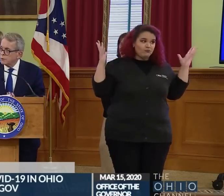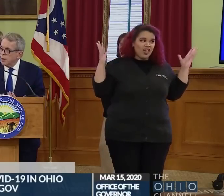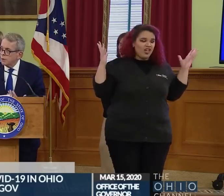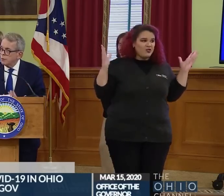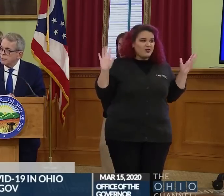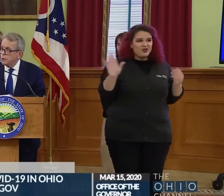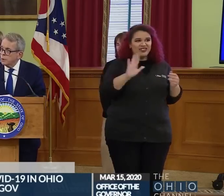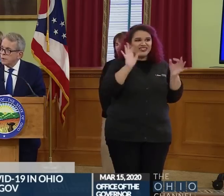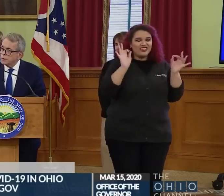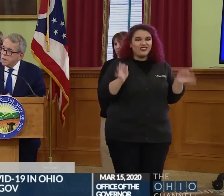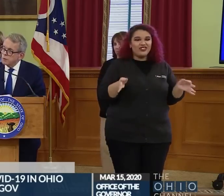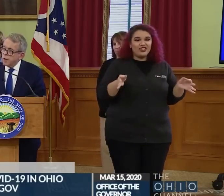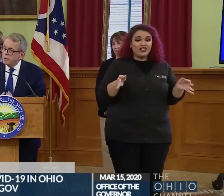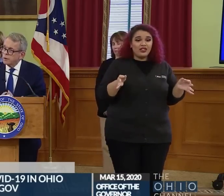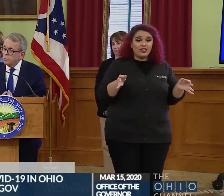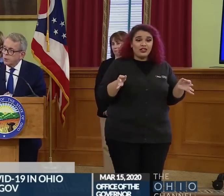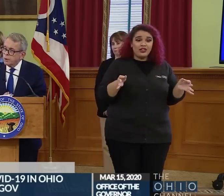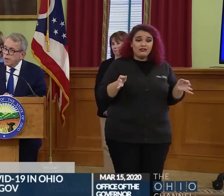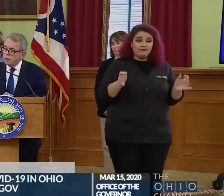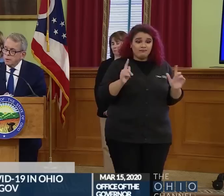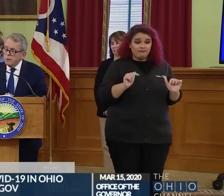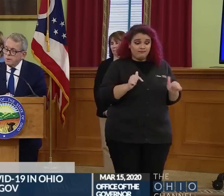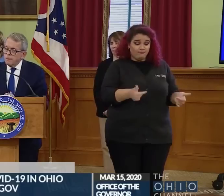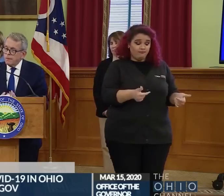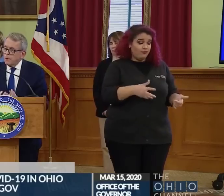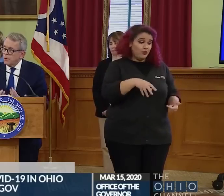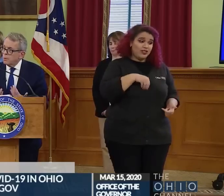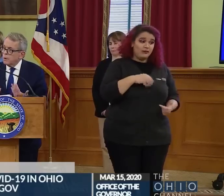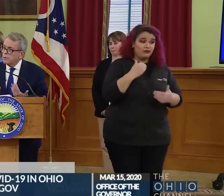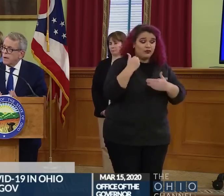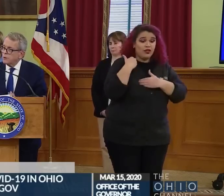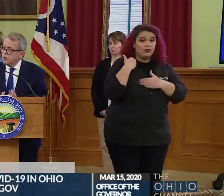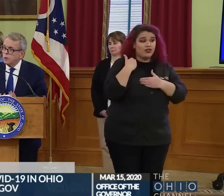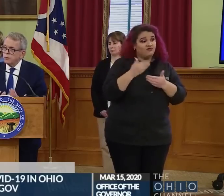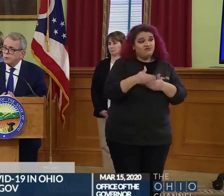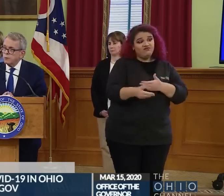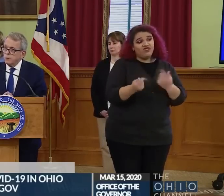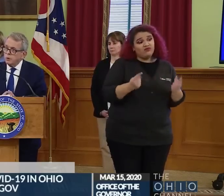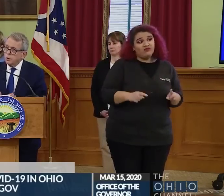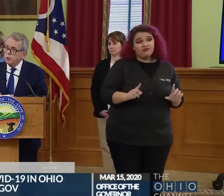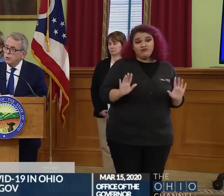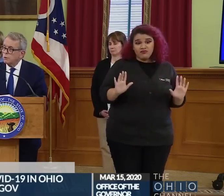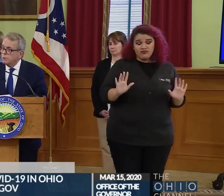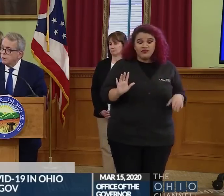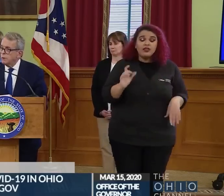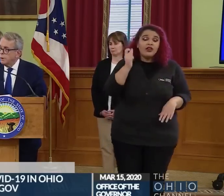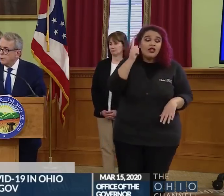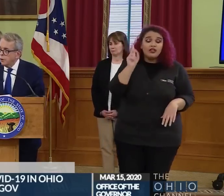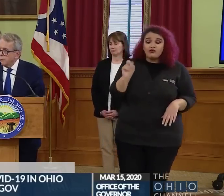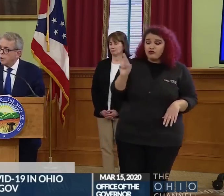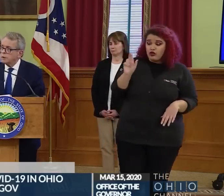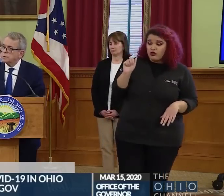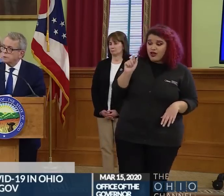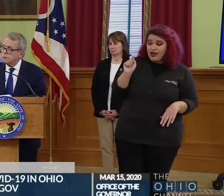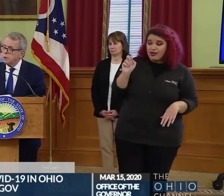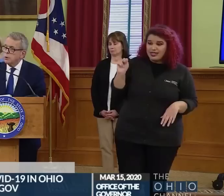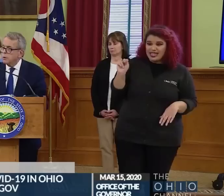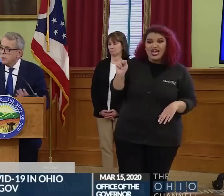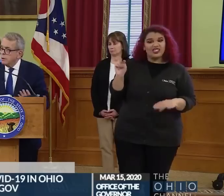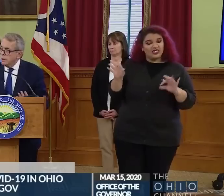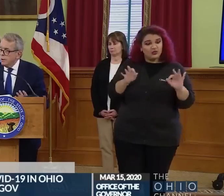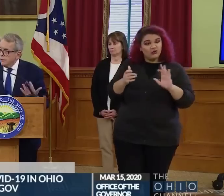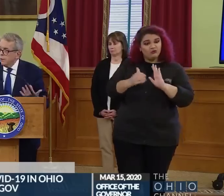that responsibility. And as Dr. Acton has pointed out, you know, it's not just you and your loved ones, you